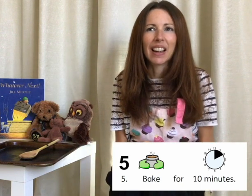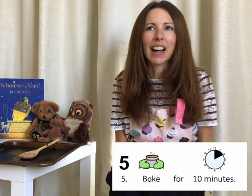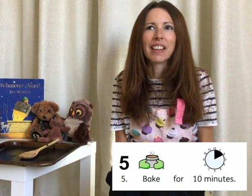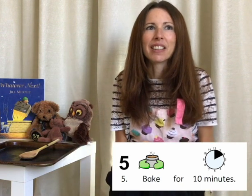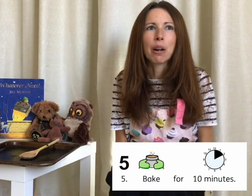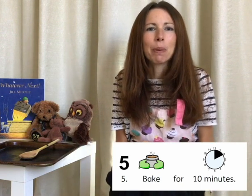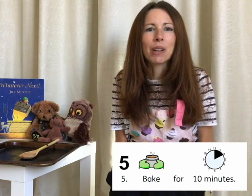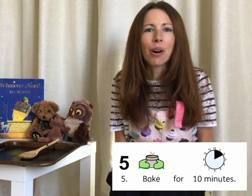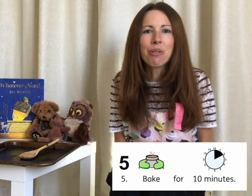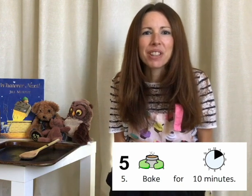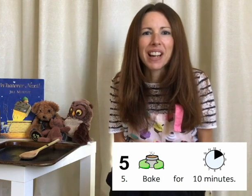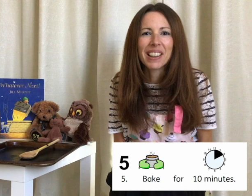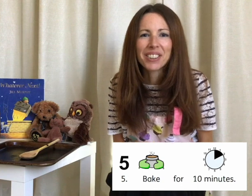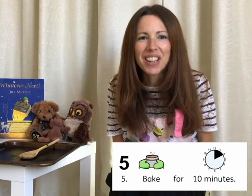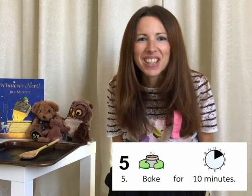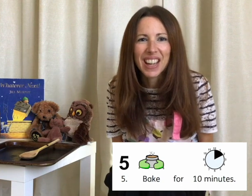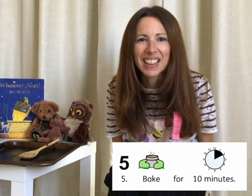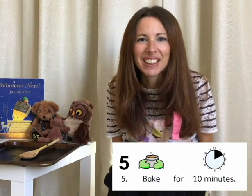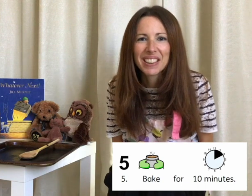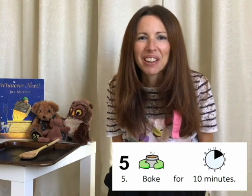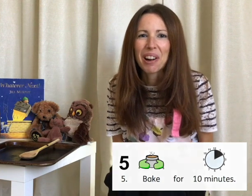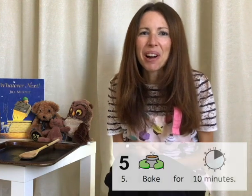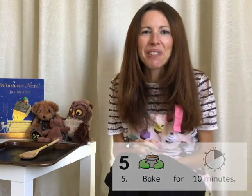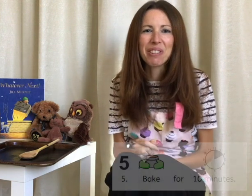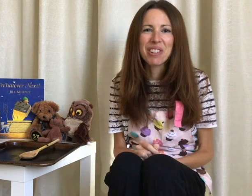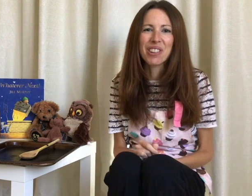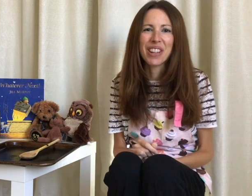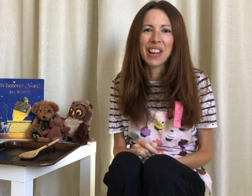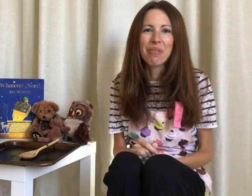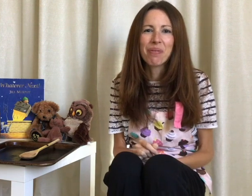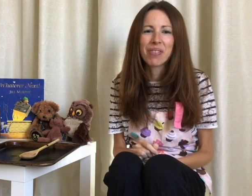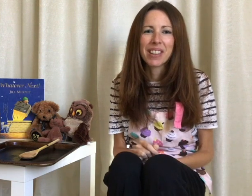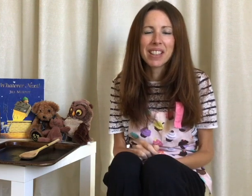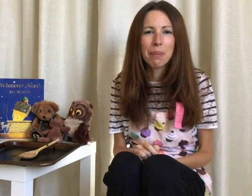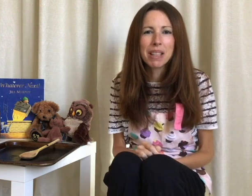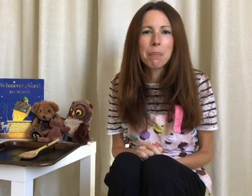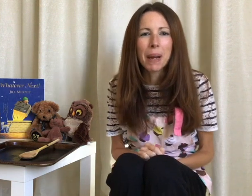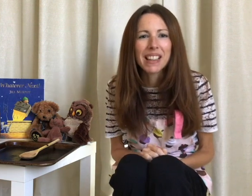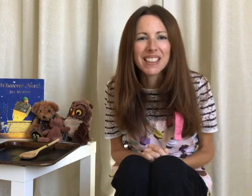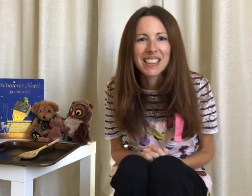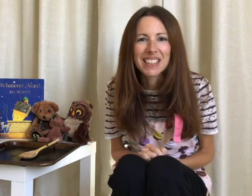And they'll be golden and crunchy. I hope you enjoy them. Send me some pictures.